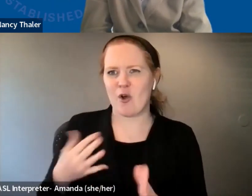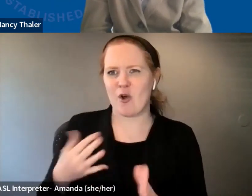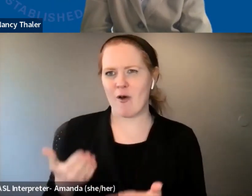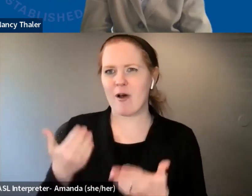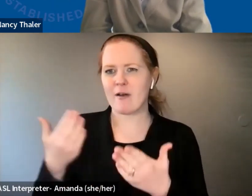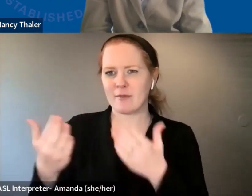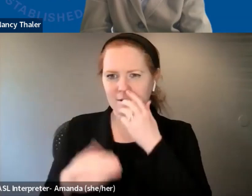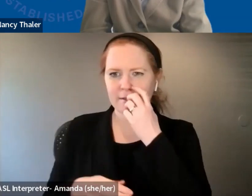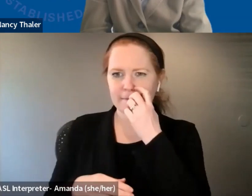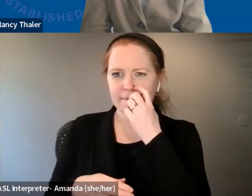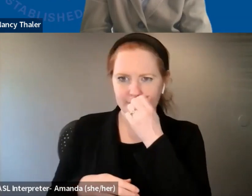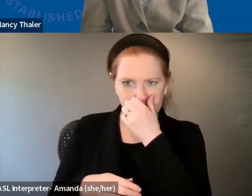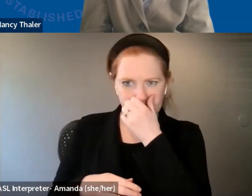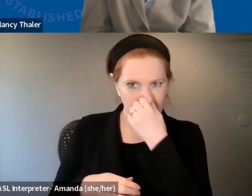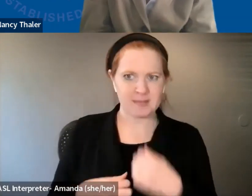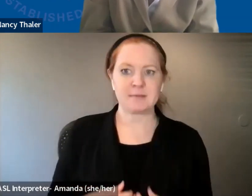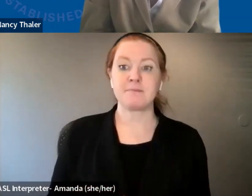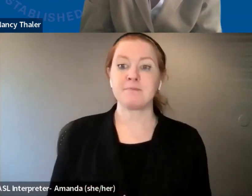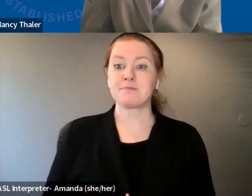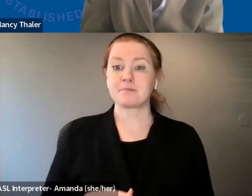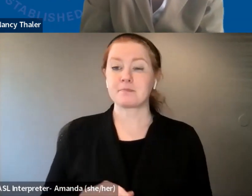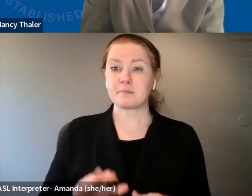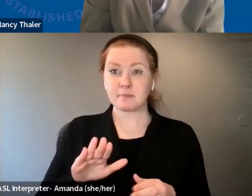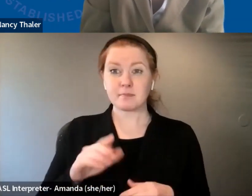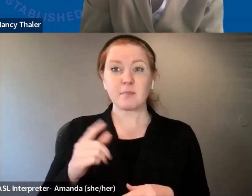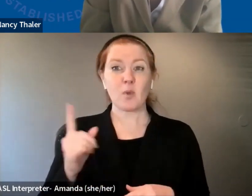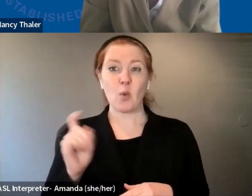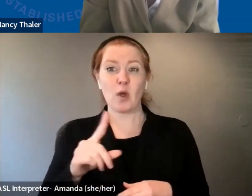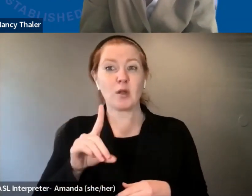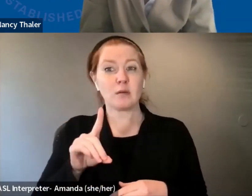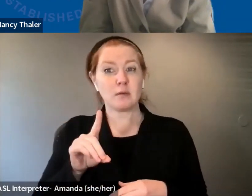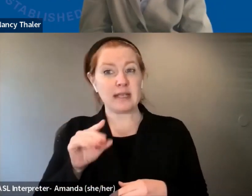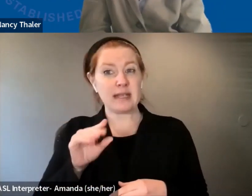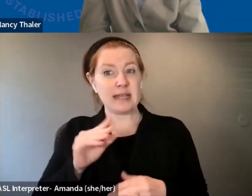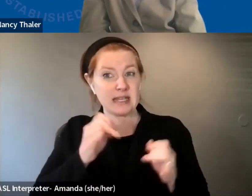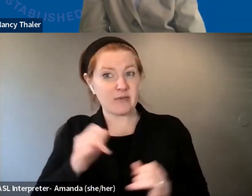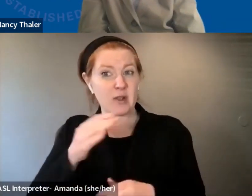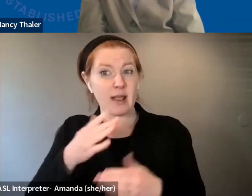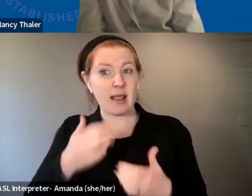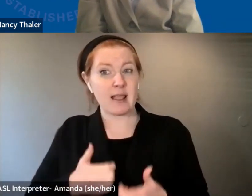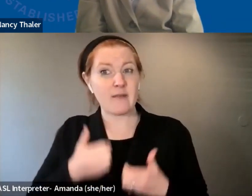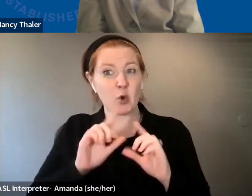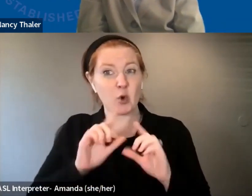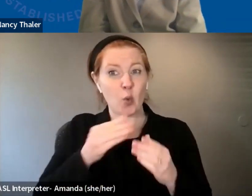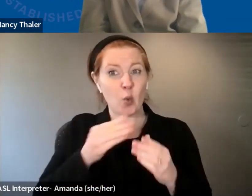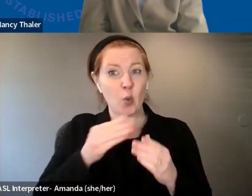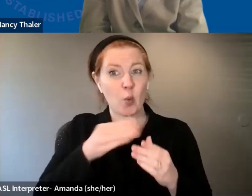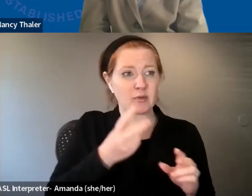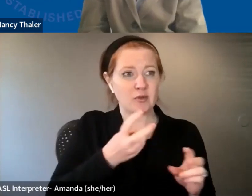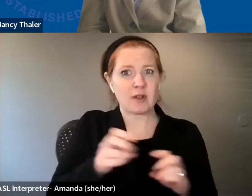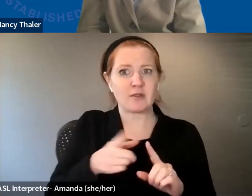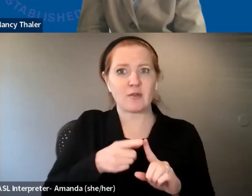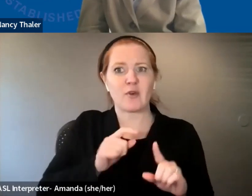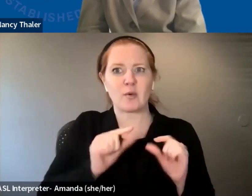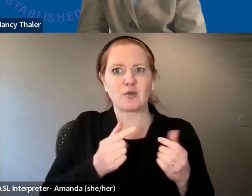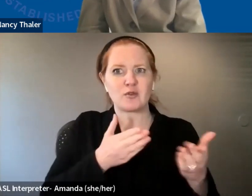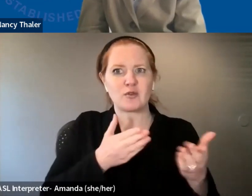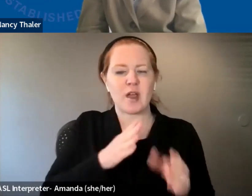Do individuals living in group homes need to transition out of group home services to participate